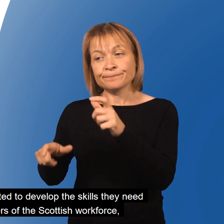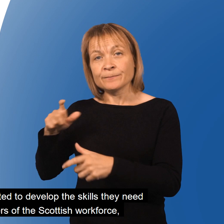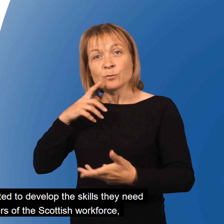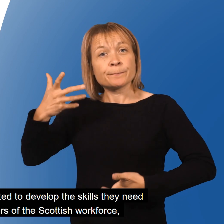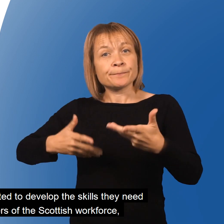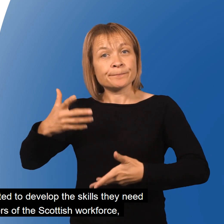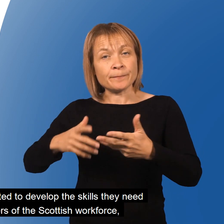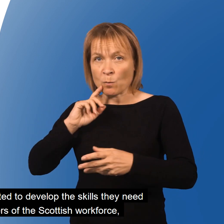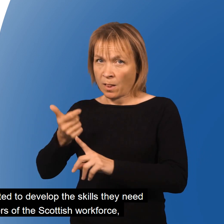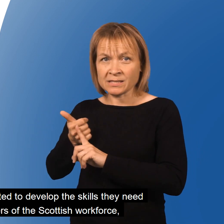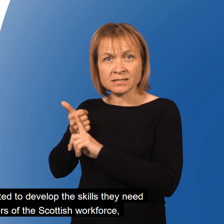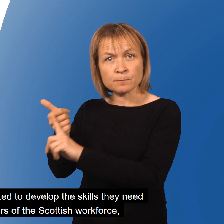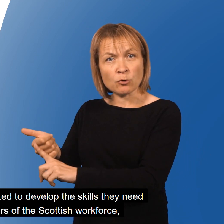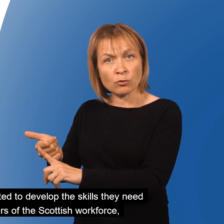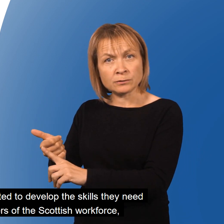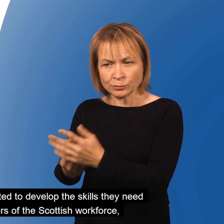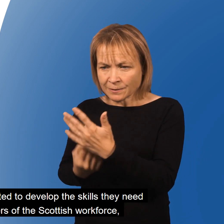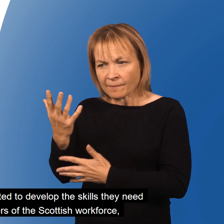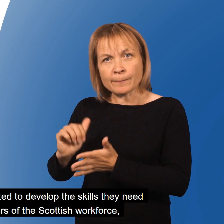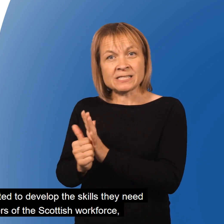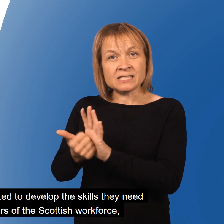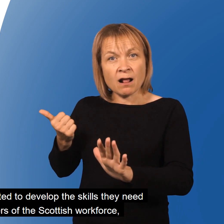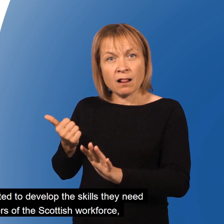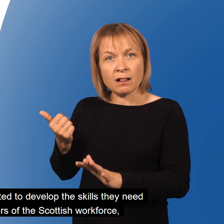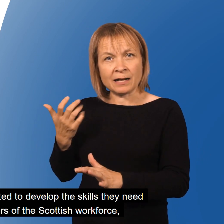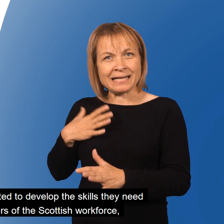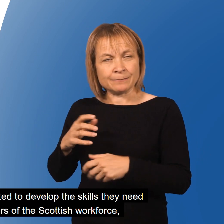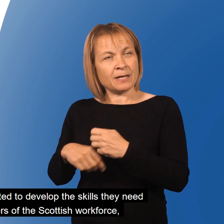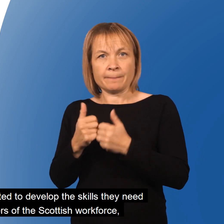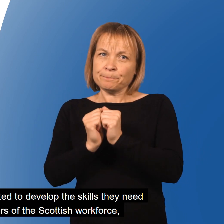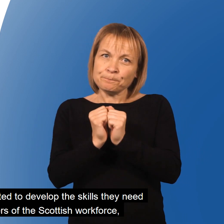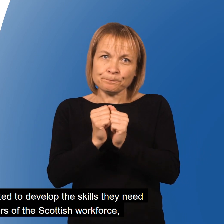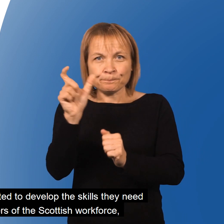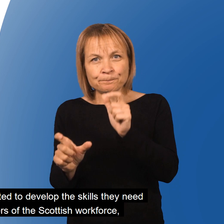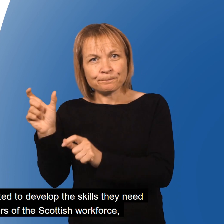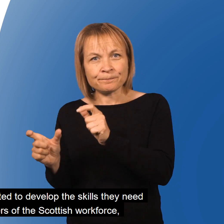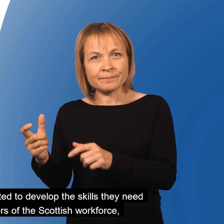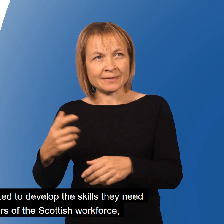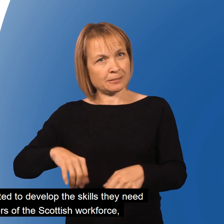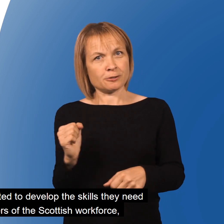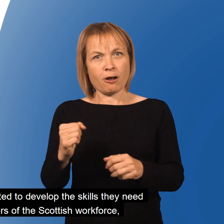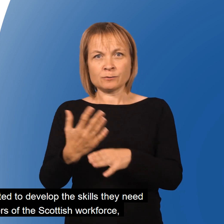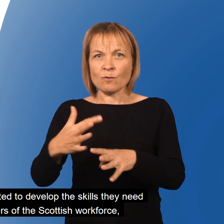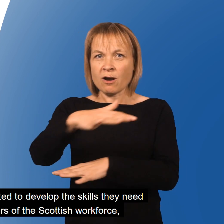BSL users will be supported to develop the skills they need to become valued members of the Scottish